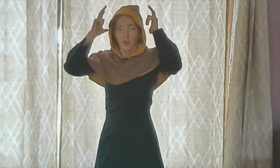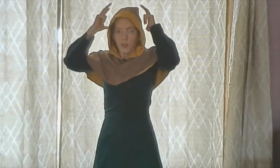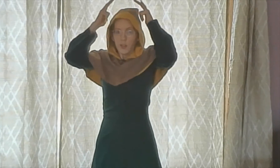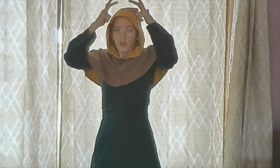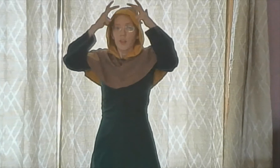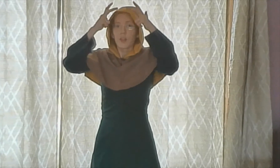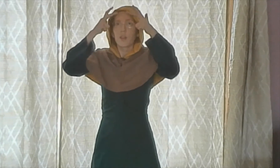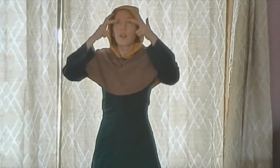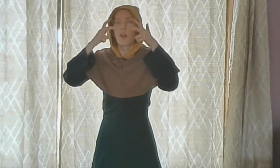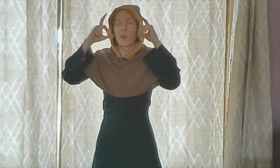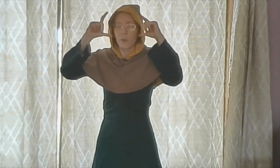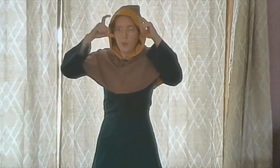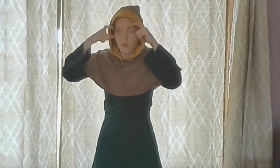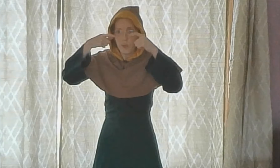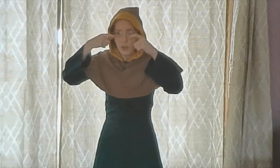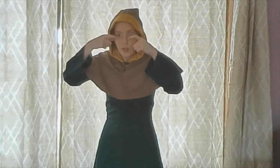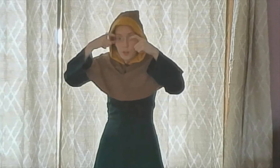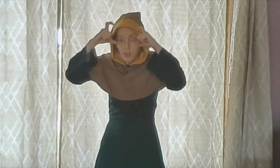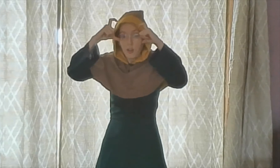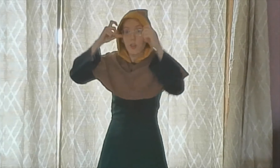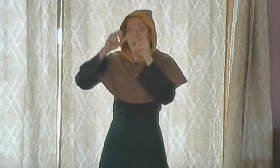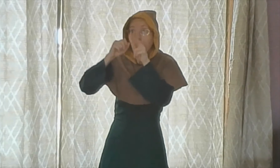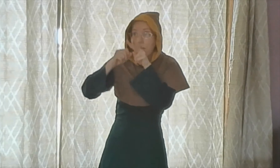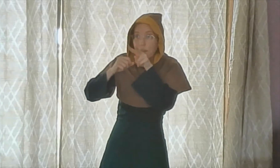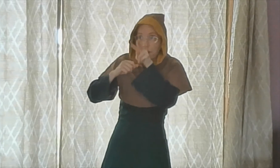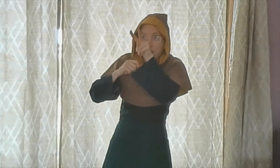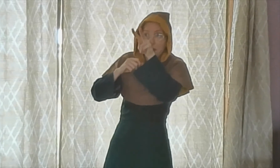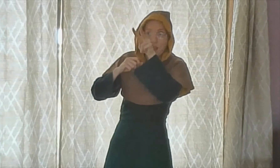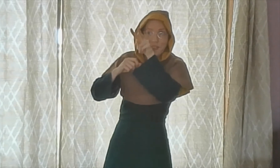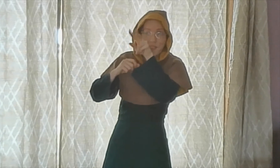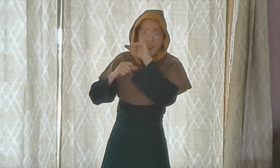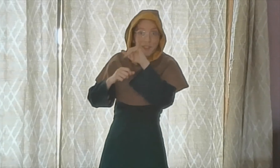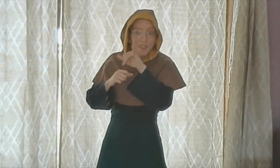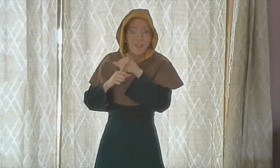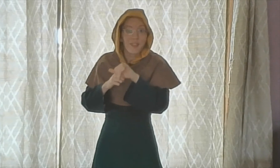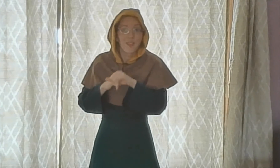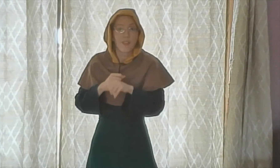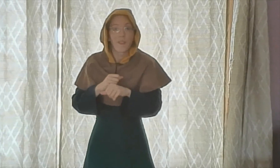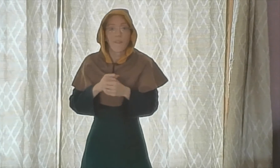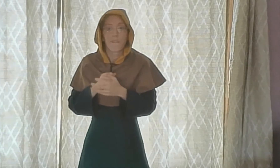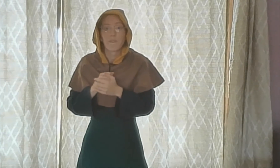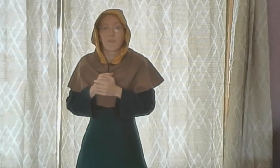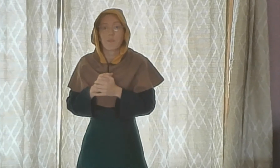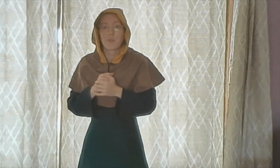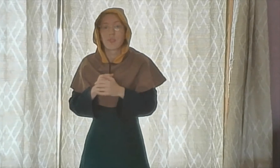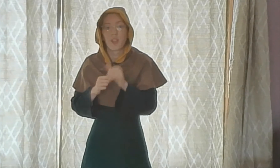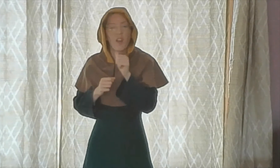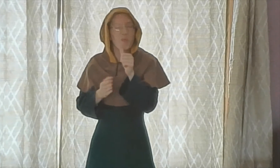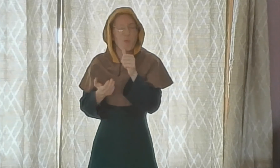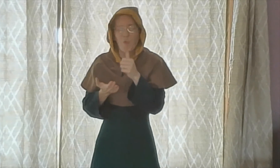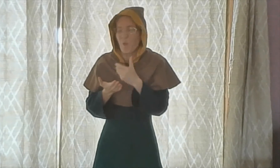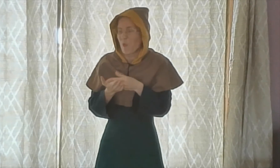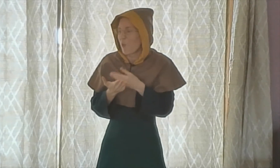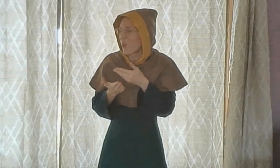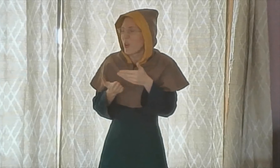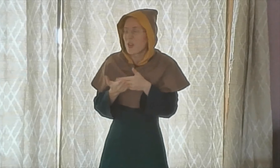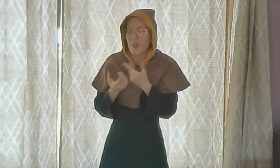When I have the time, I watch you neath the shadow of my helm, but I do